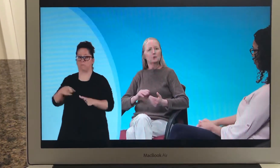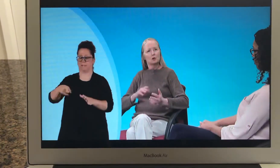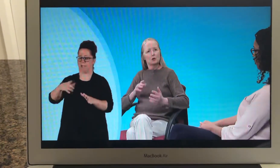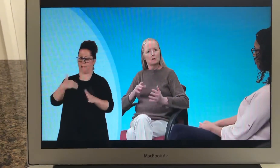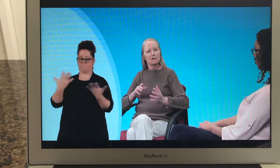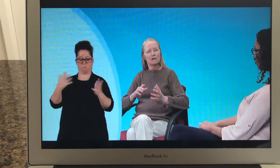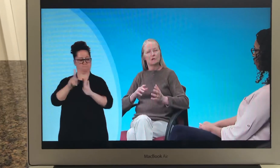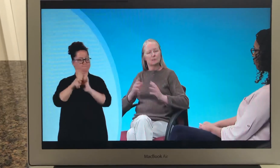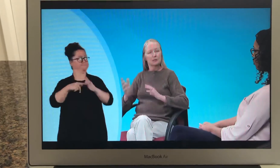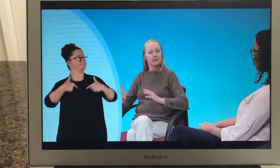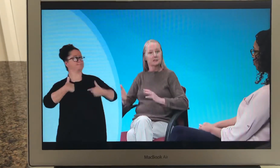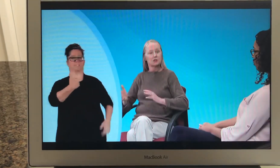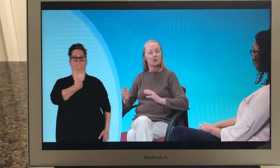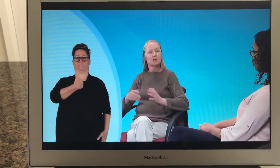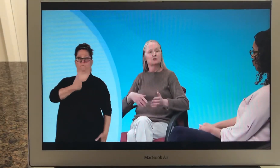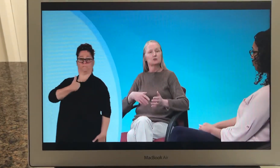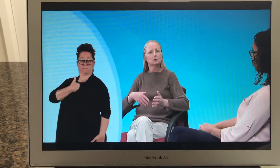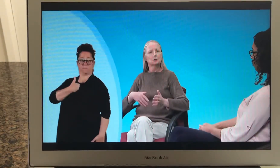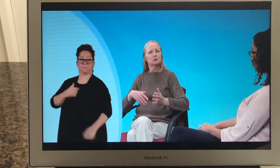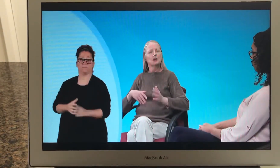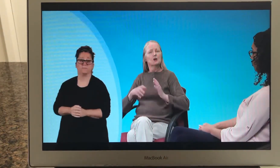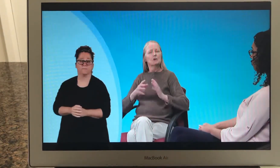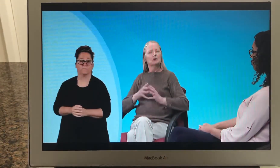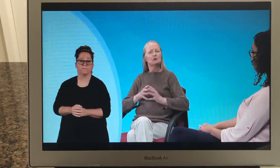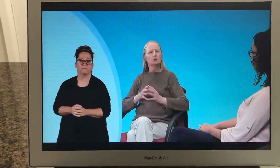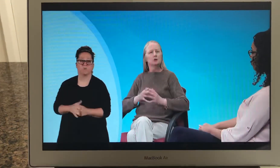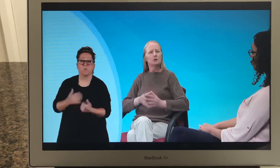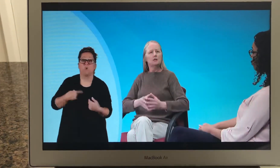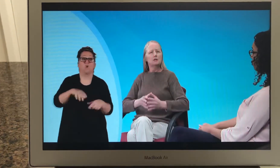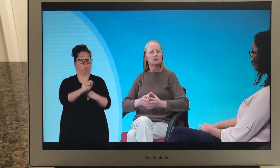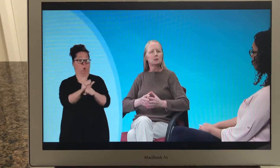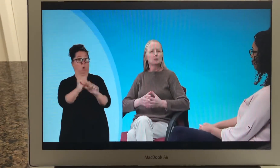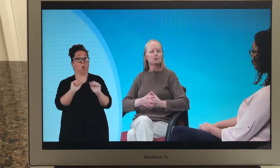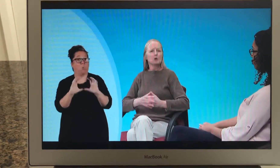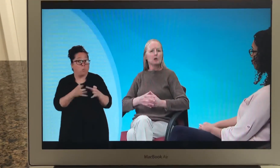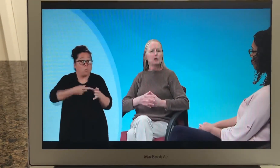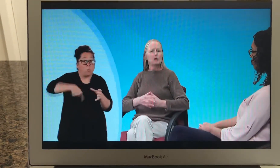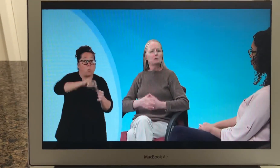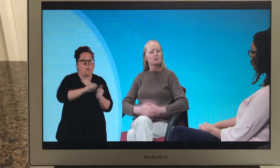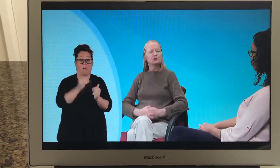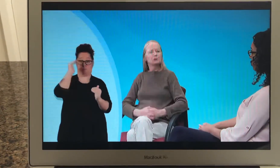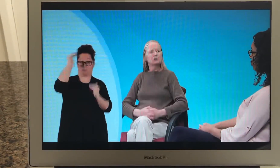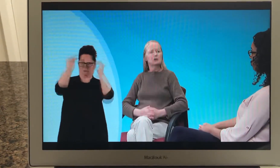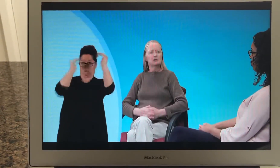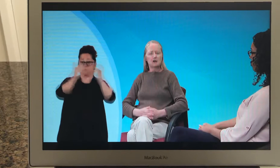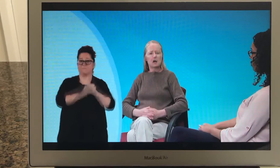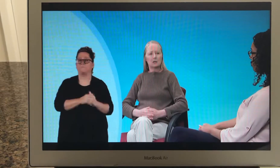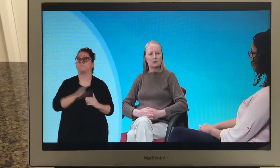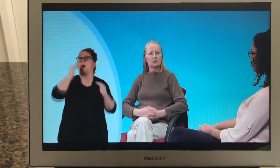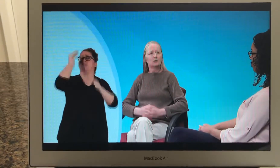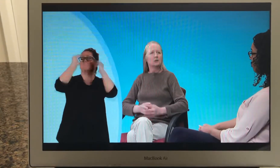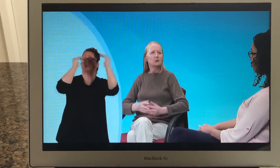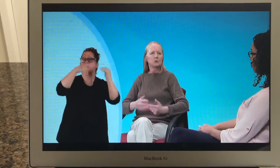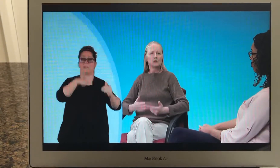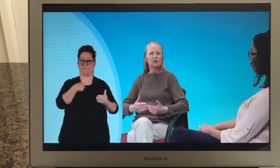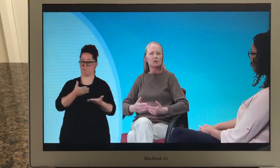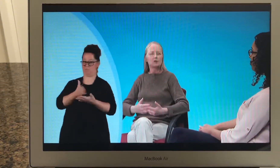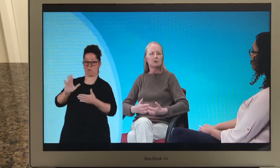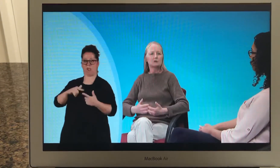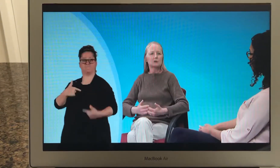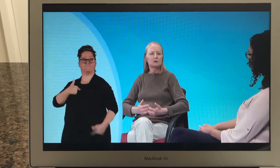In that community of interpreting, you have yourself, and you work with a lot of